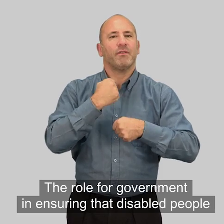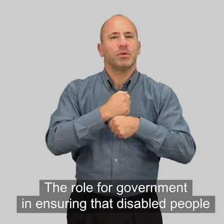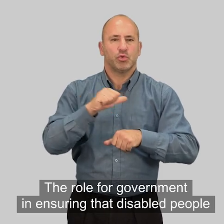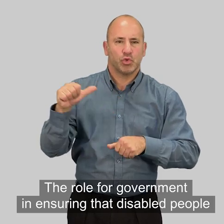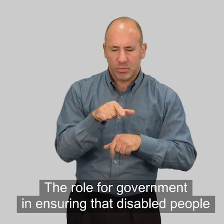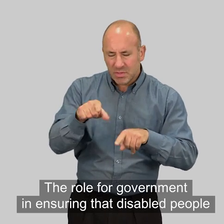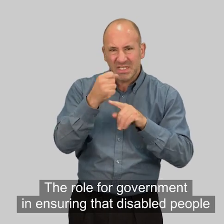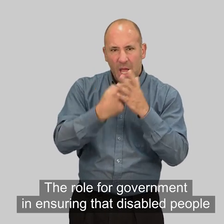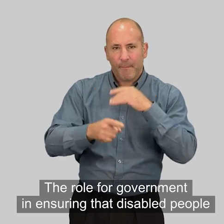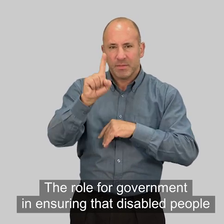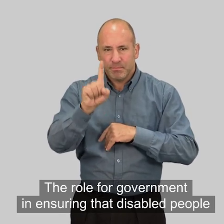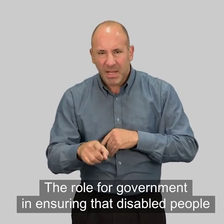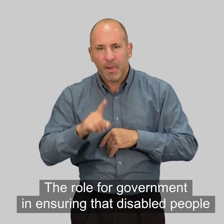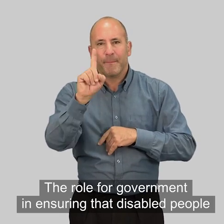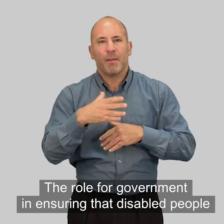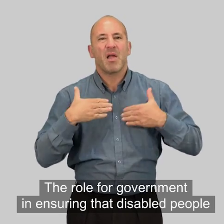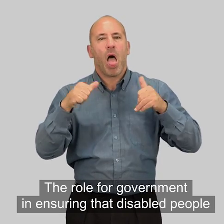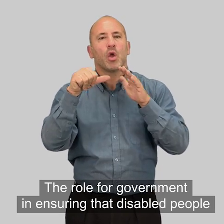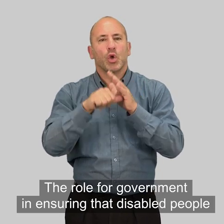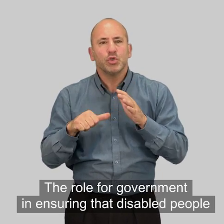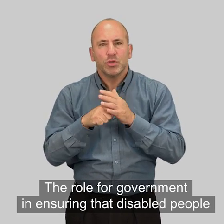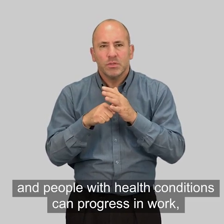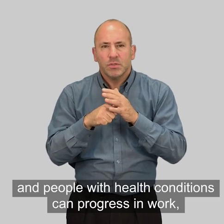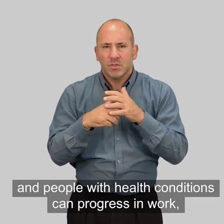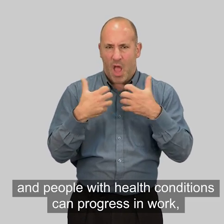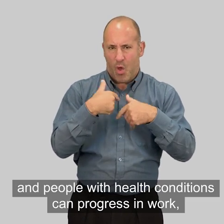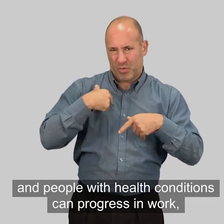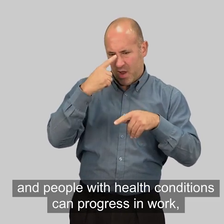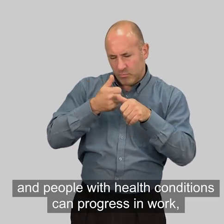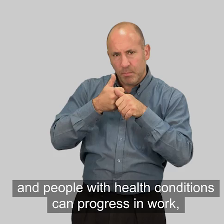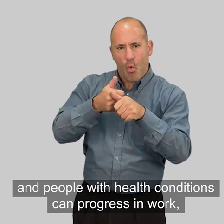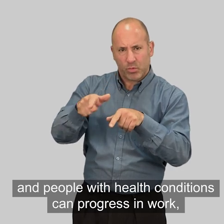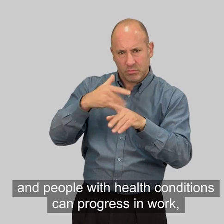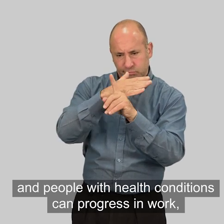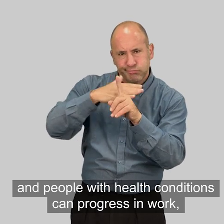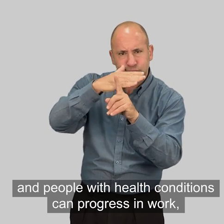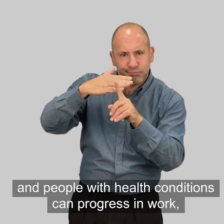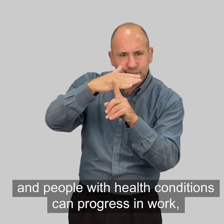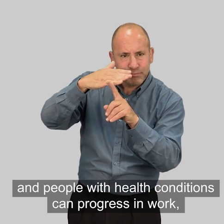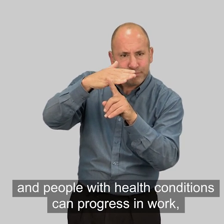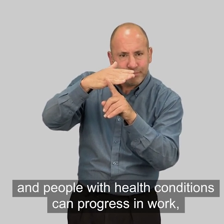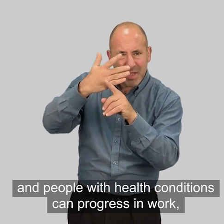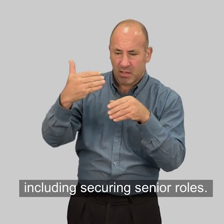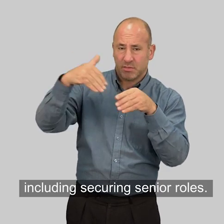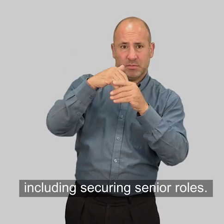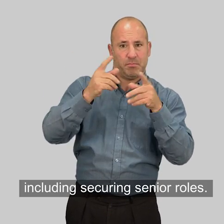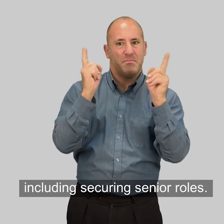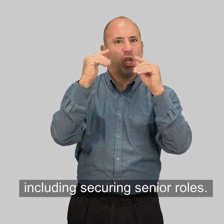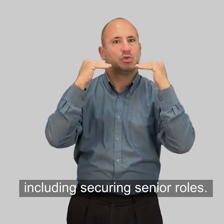the role for government in ensuring that disabled people and people with health conditions can progress in work, including